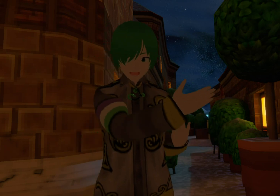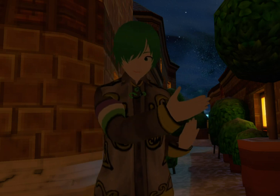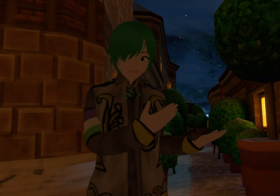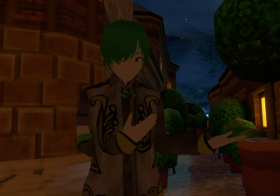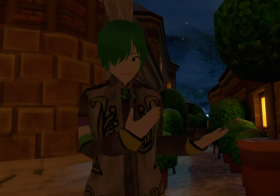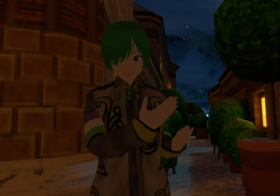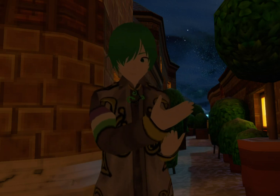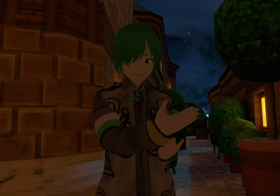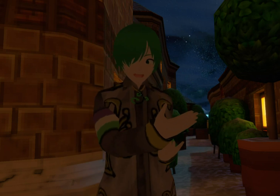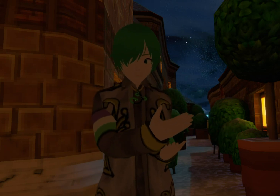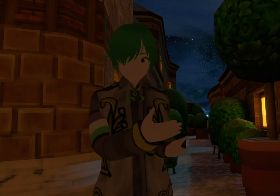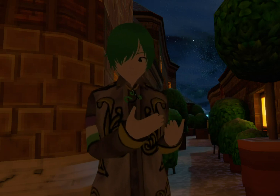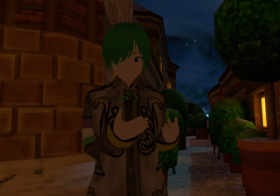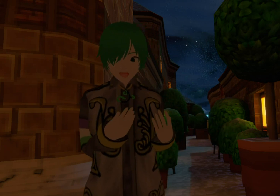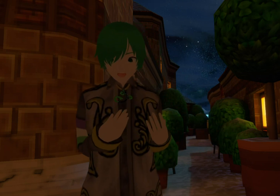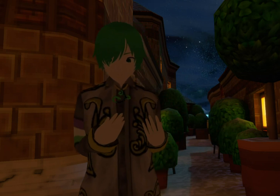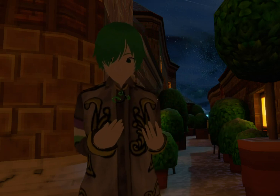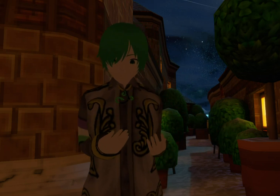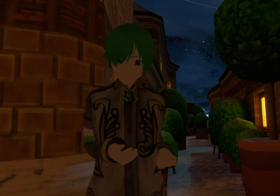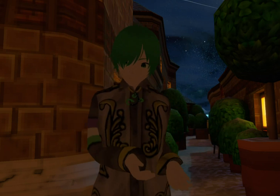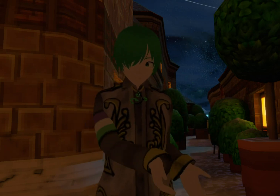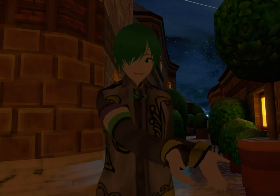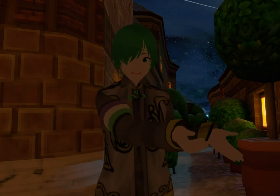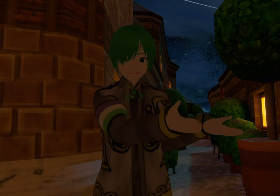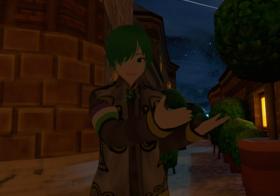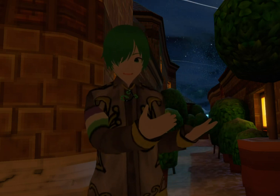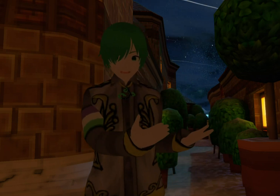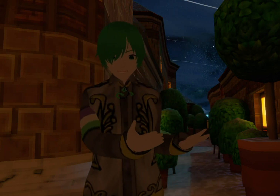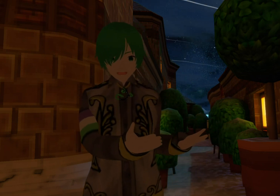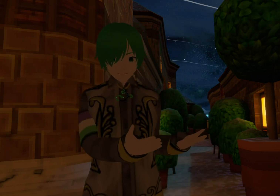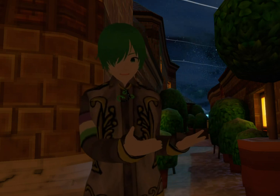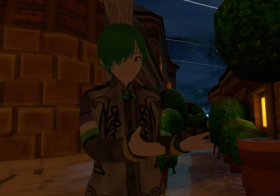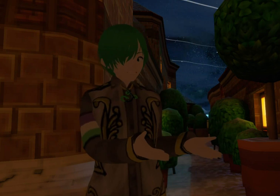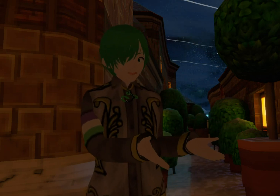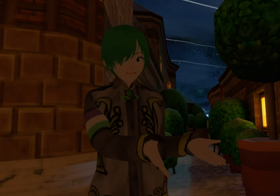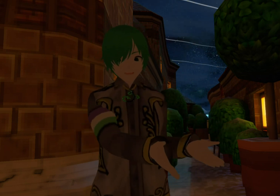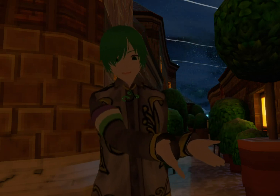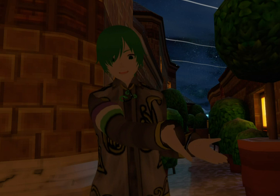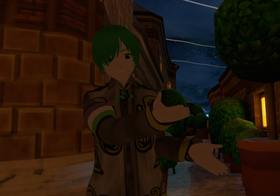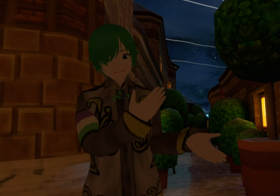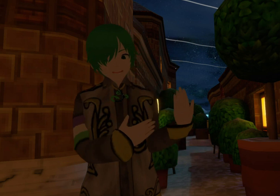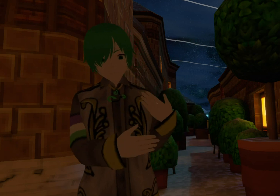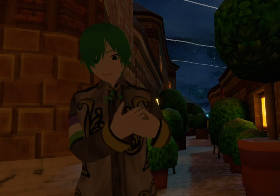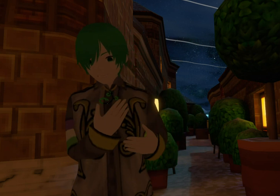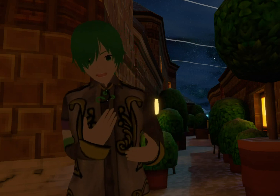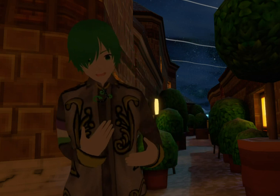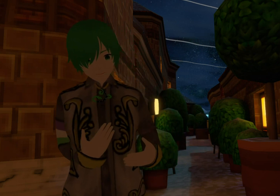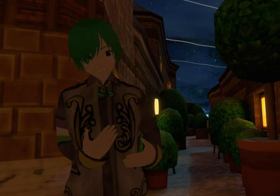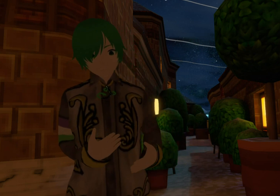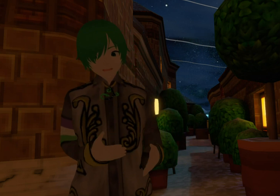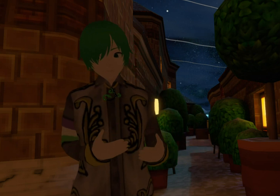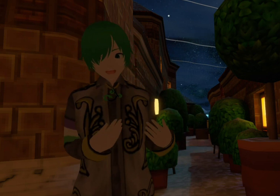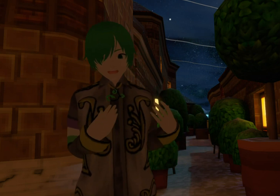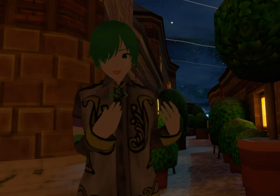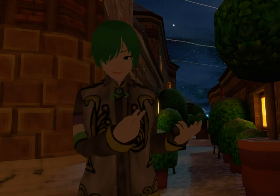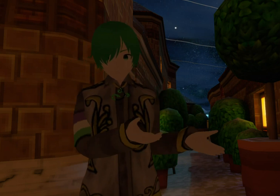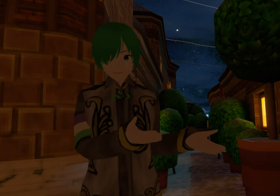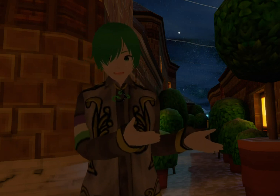this interplay of conveying something to another person and getting this feedback where, hey,